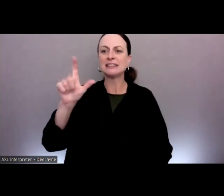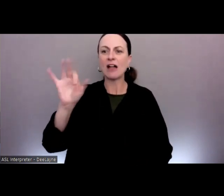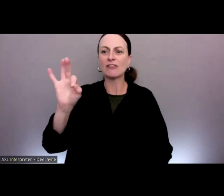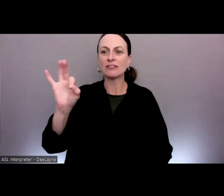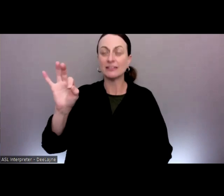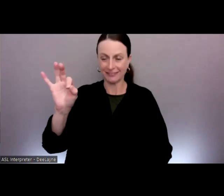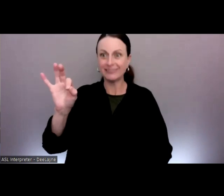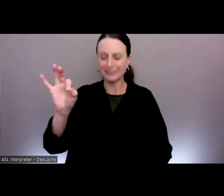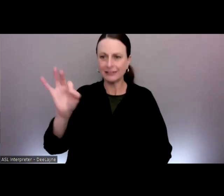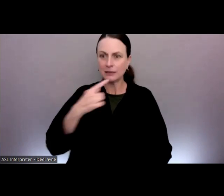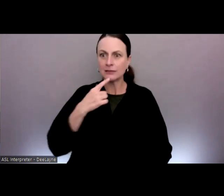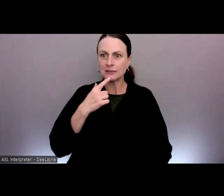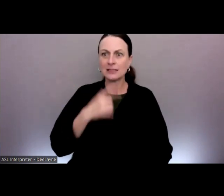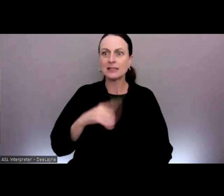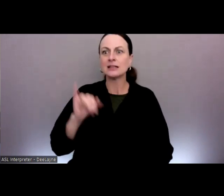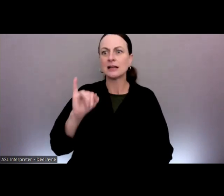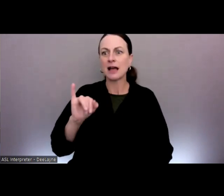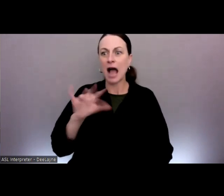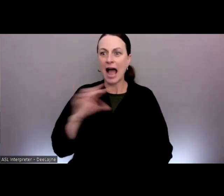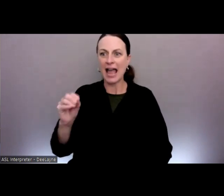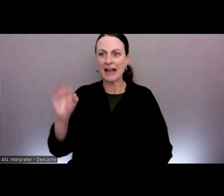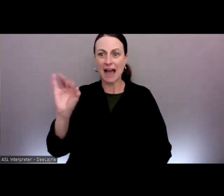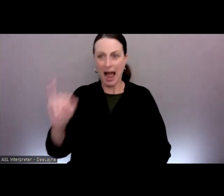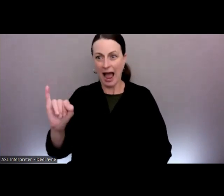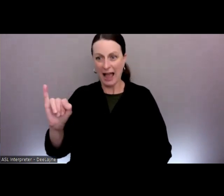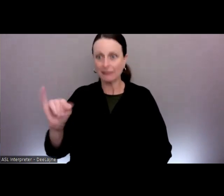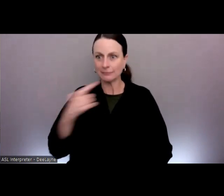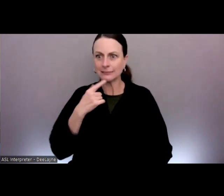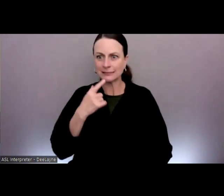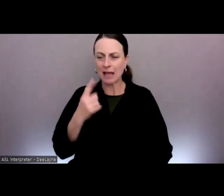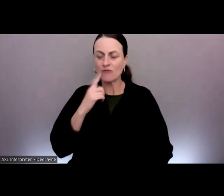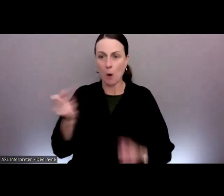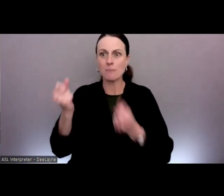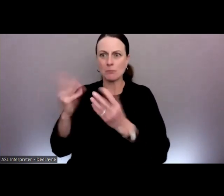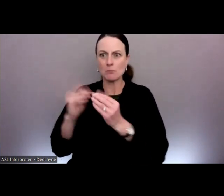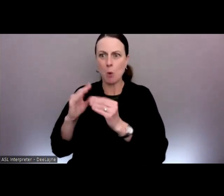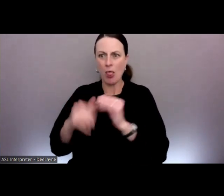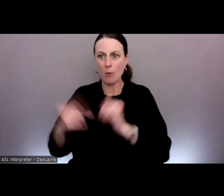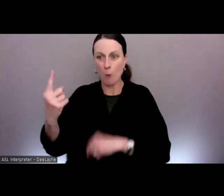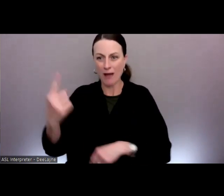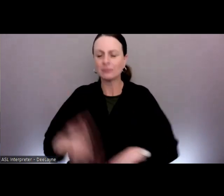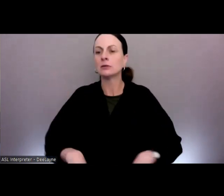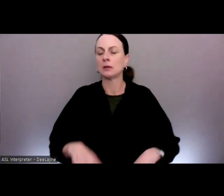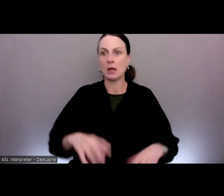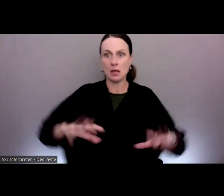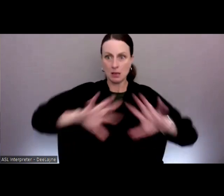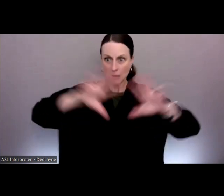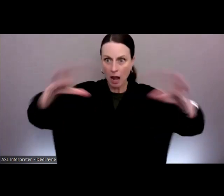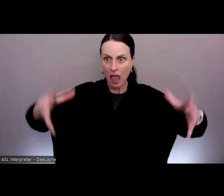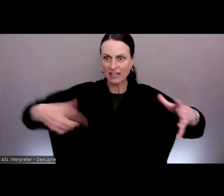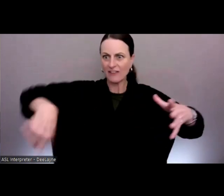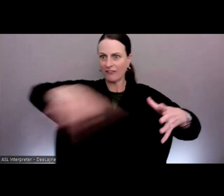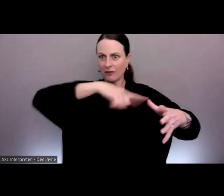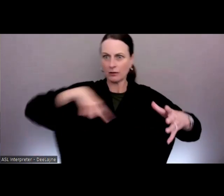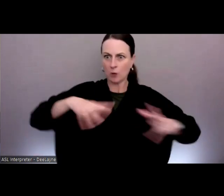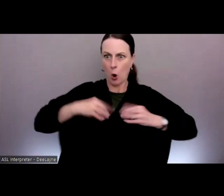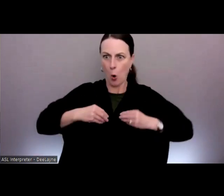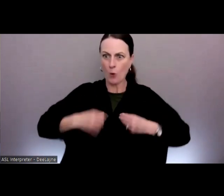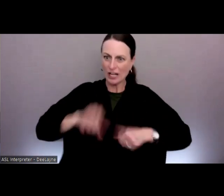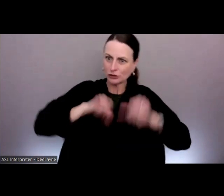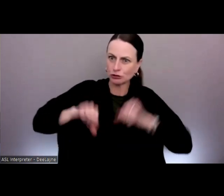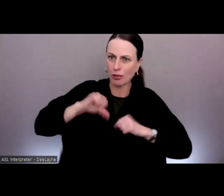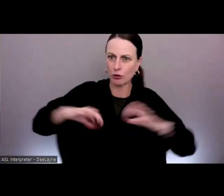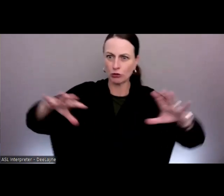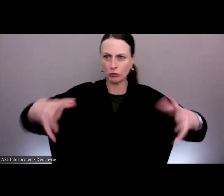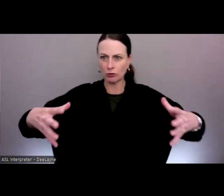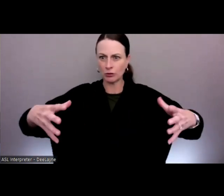asserted in the plural I and I, positing a collective self-possession, which always includes and speaks through